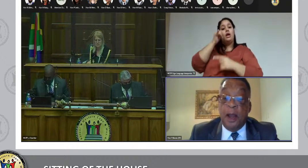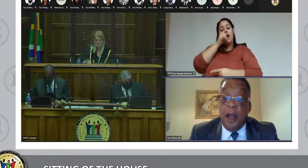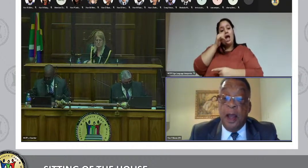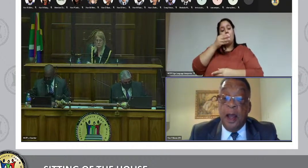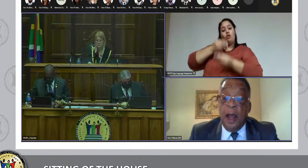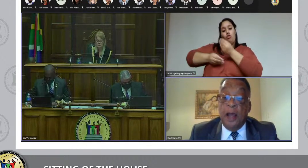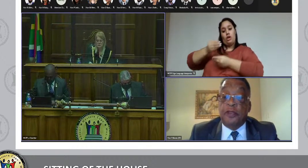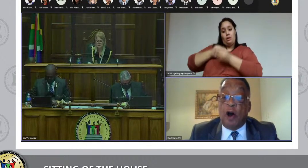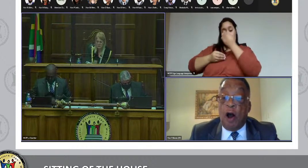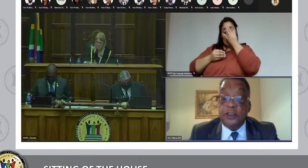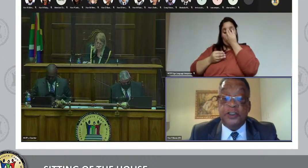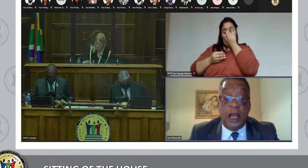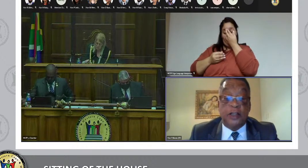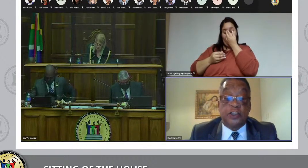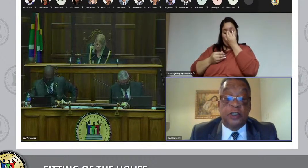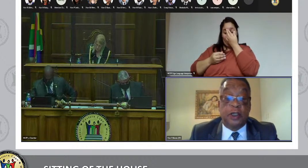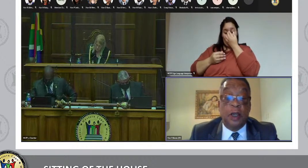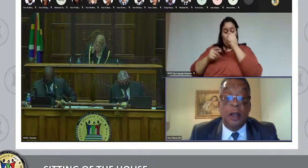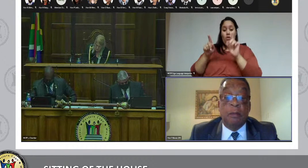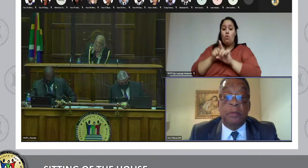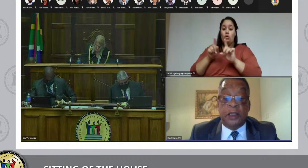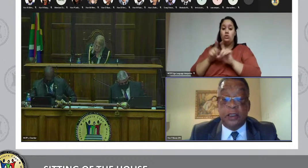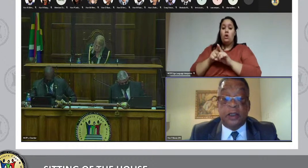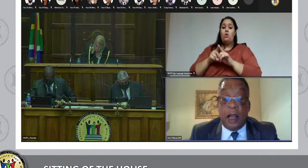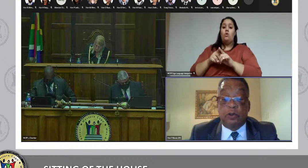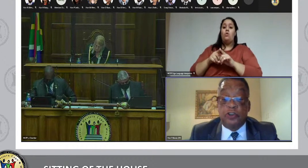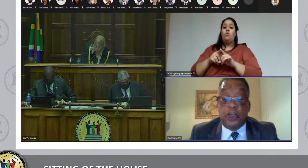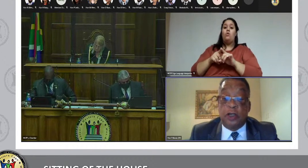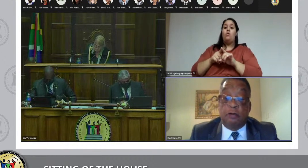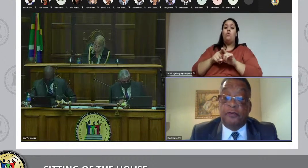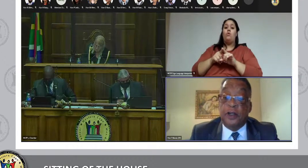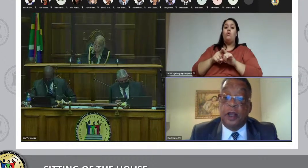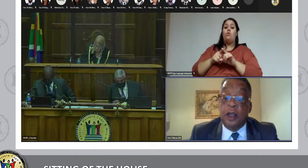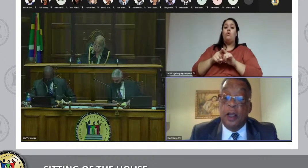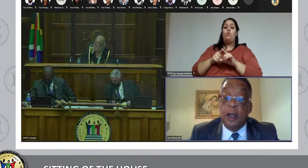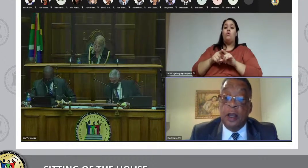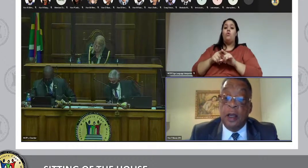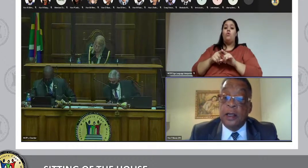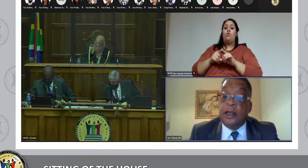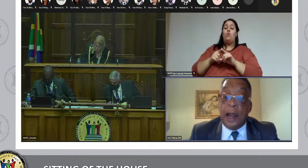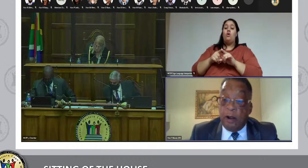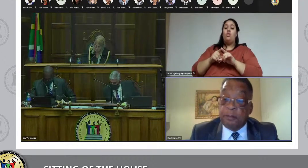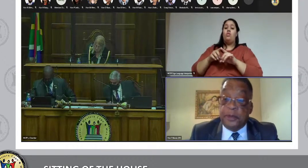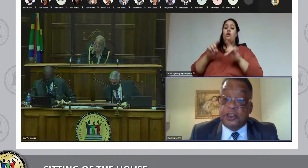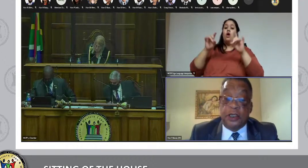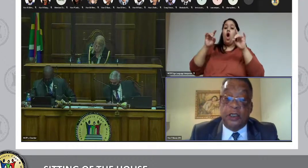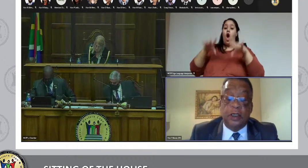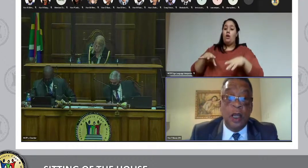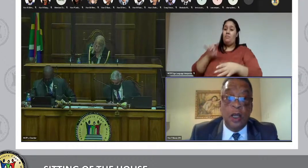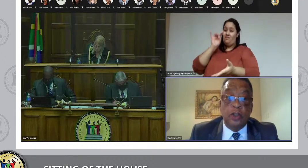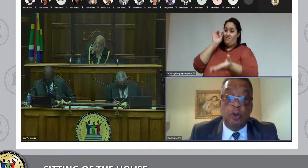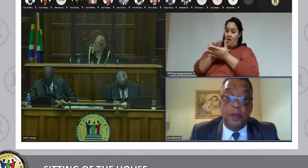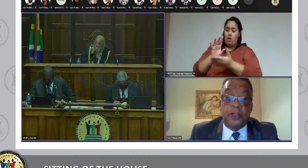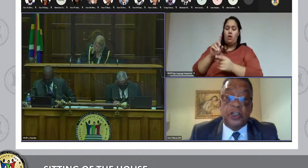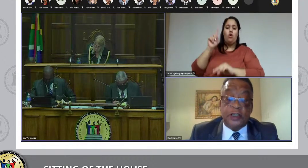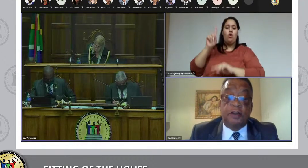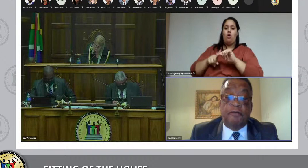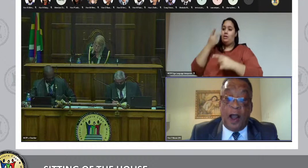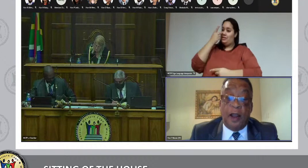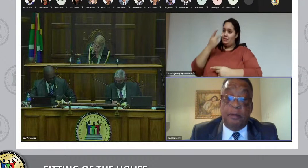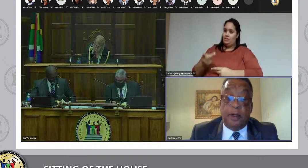Cape, and the harsh sanctioning meted out to General Veery cannot be seen to